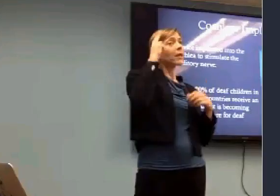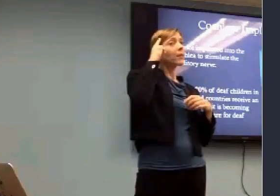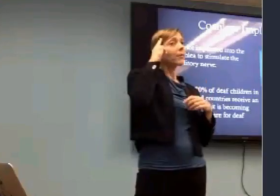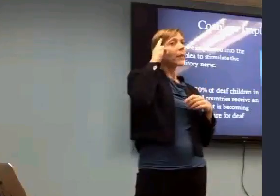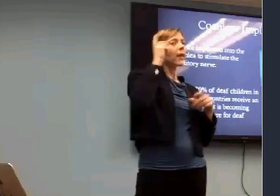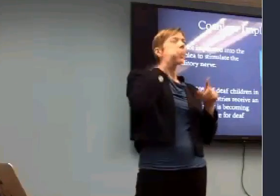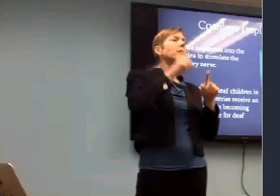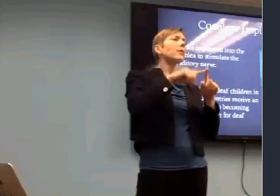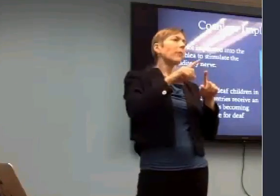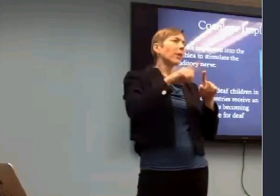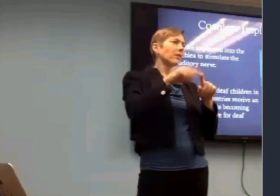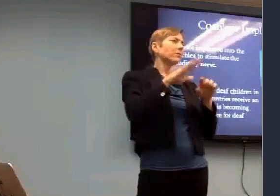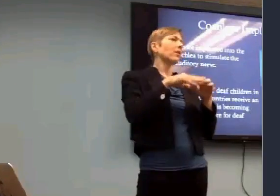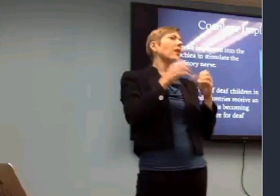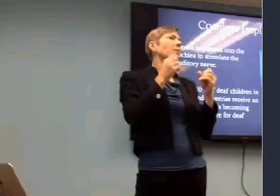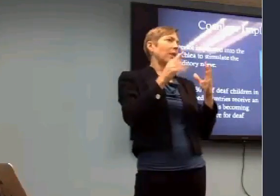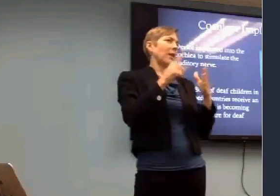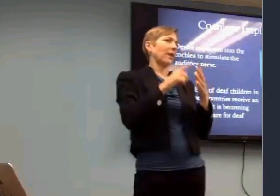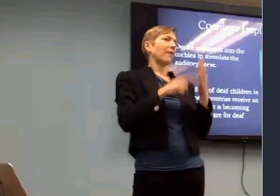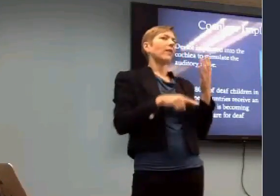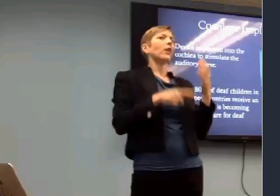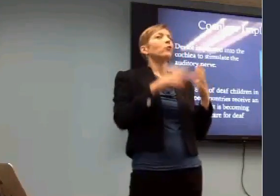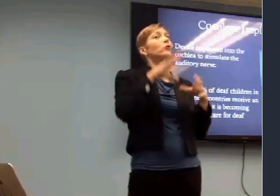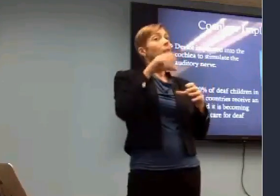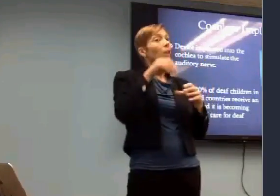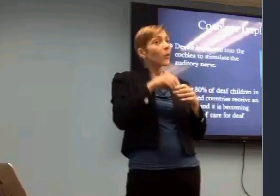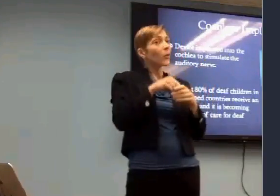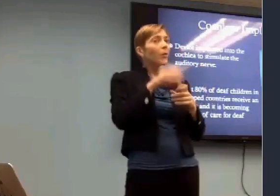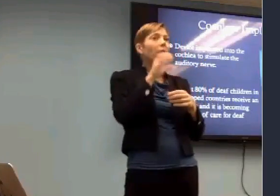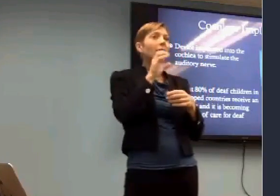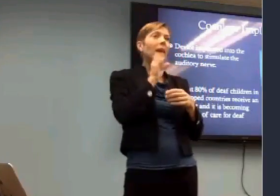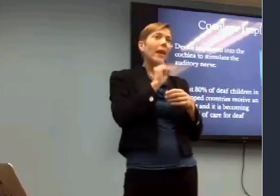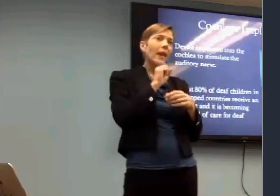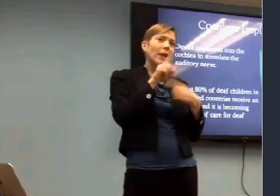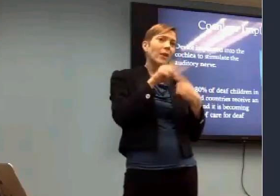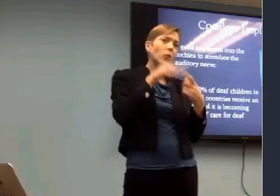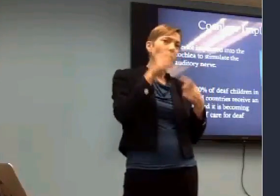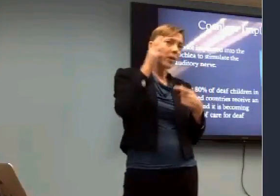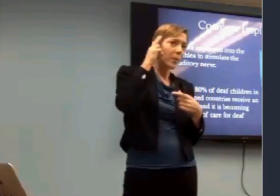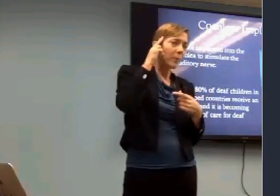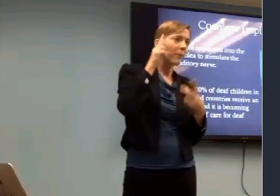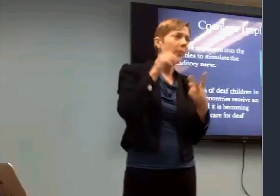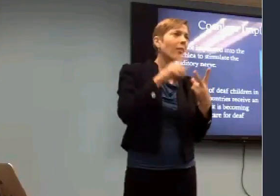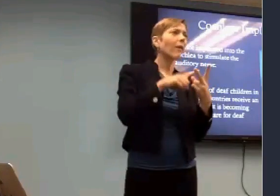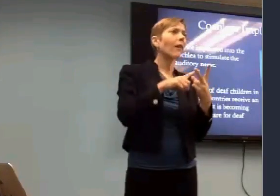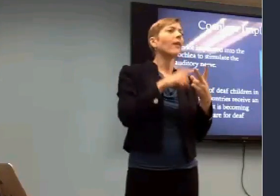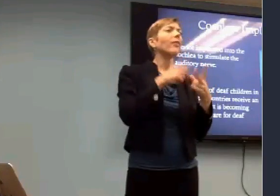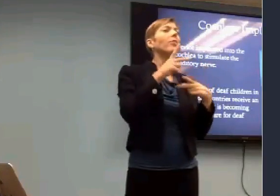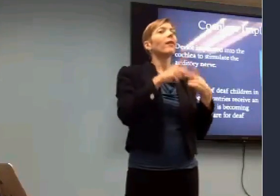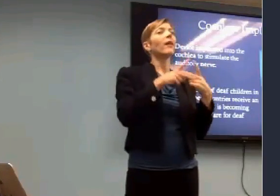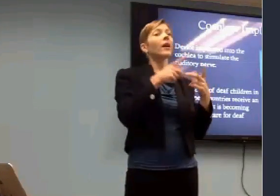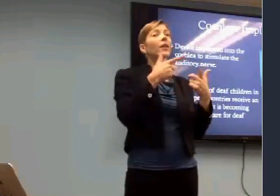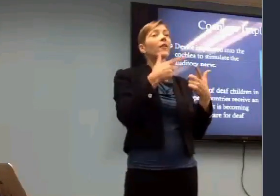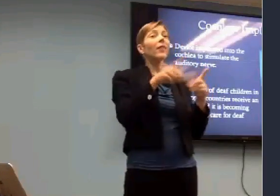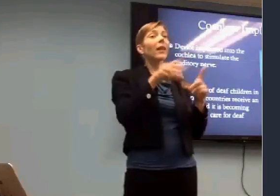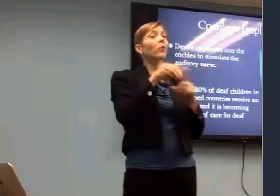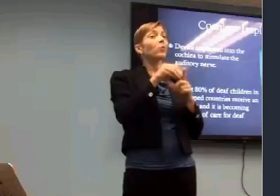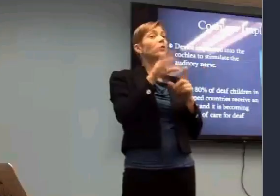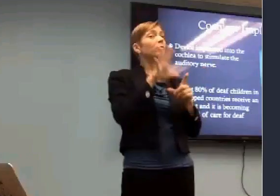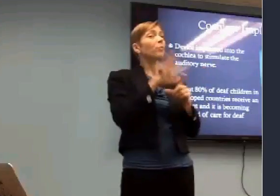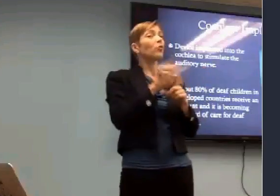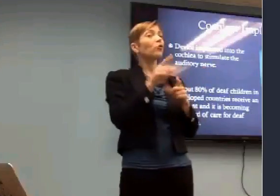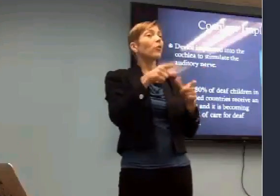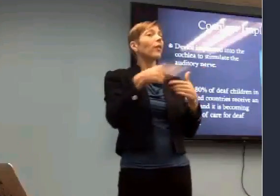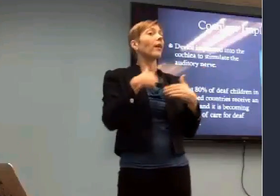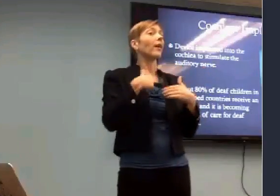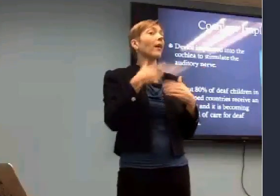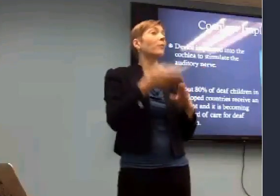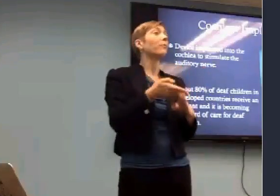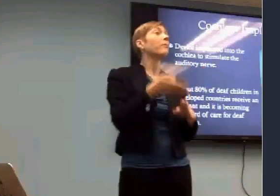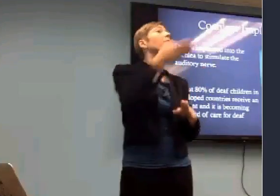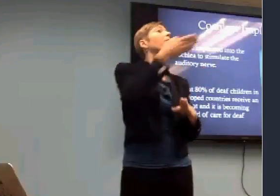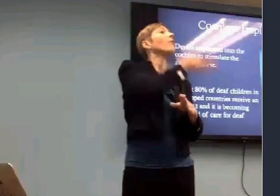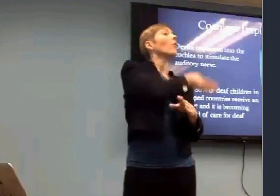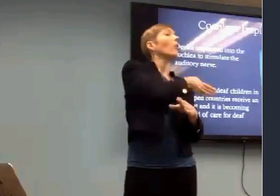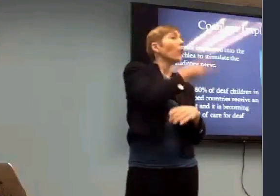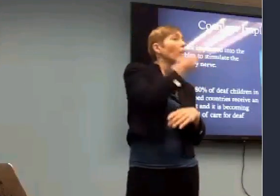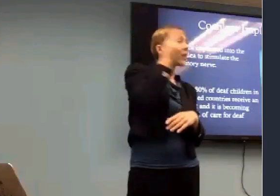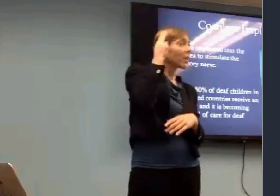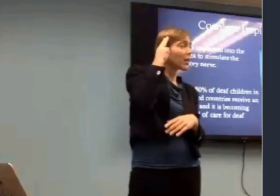Those deaf children who have successful experiences with cochlear implants depends on their age and the exposure that they've had